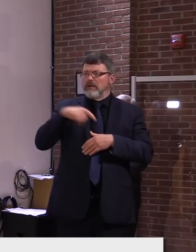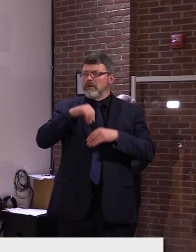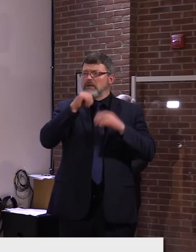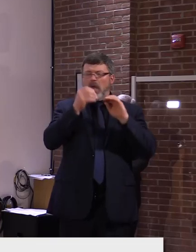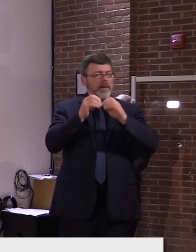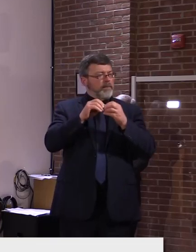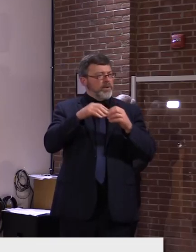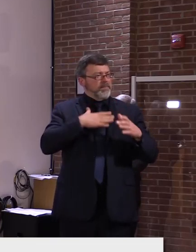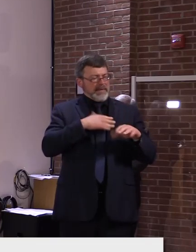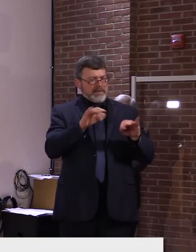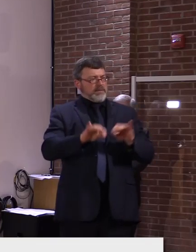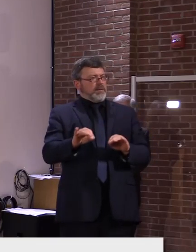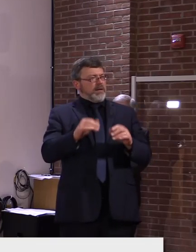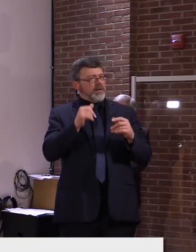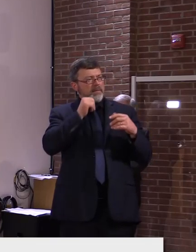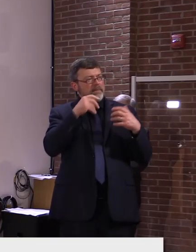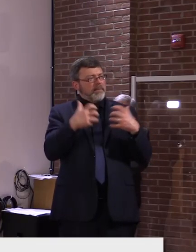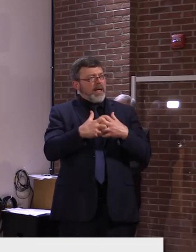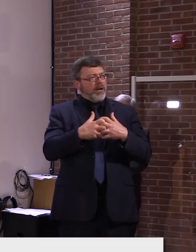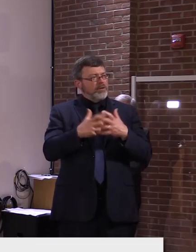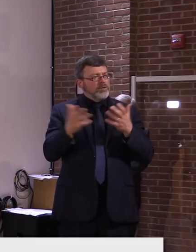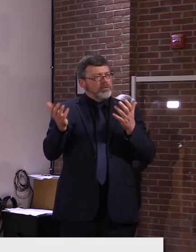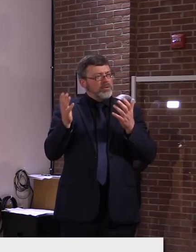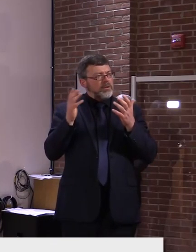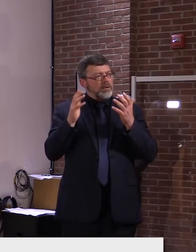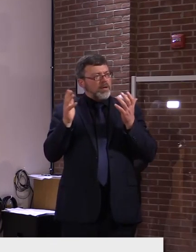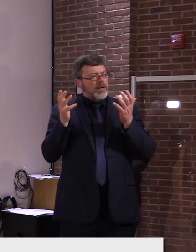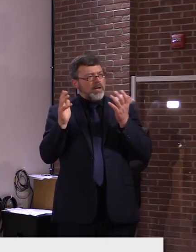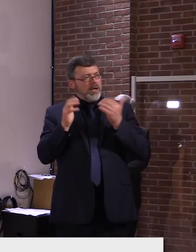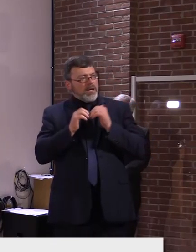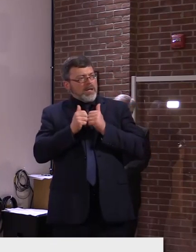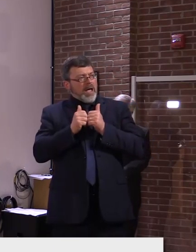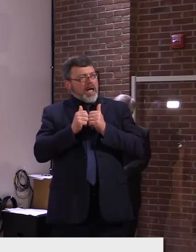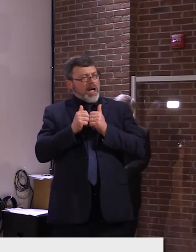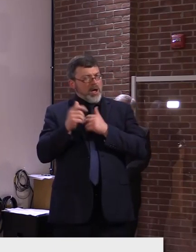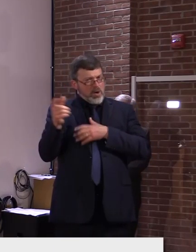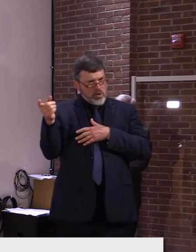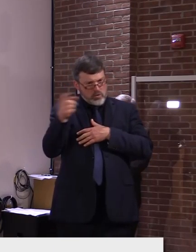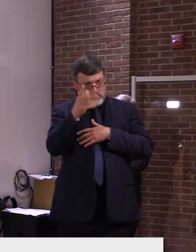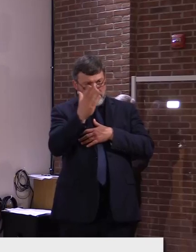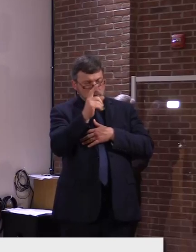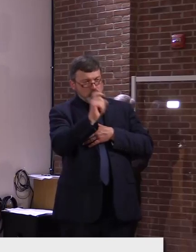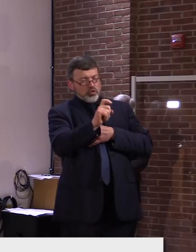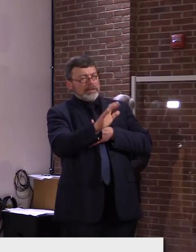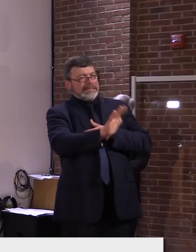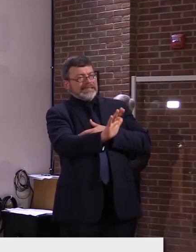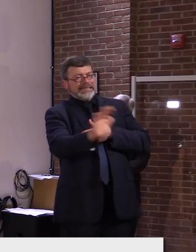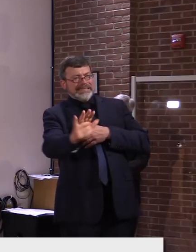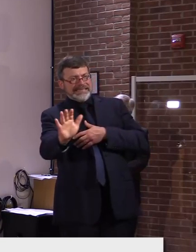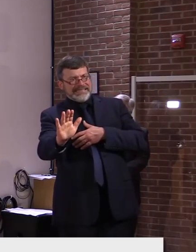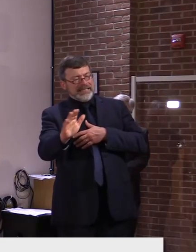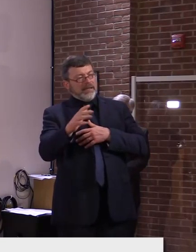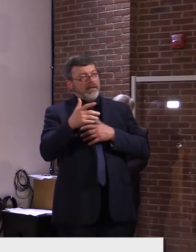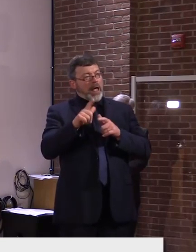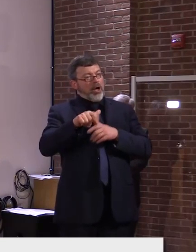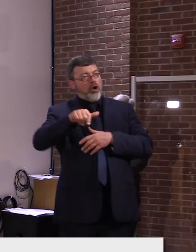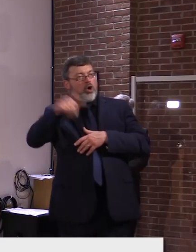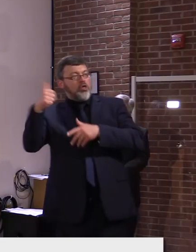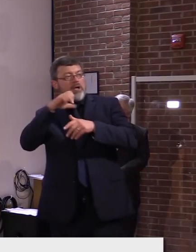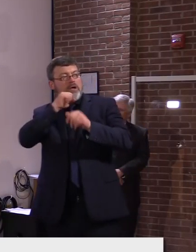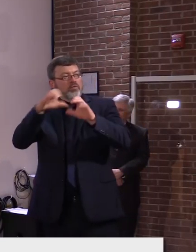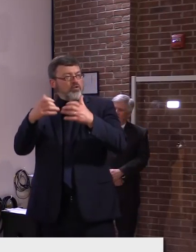Yeah, I think I better let Dr. Levine talk about herd immunity, because I've heard actually lower percentages than that,